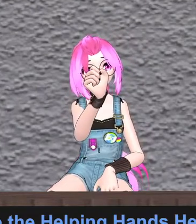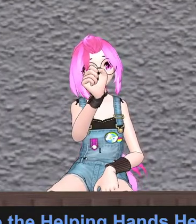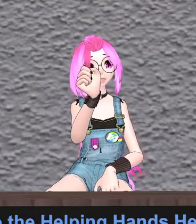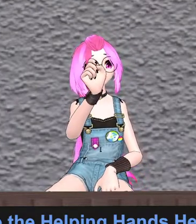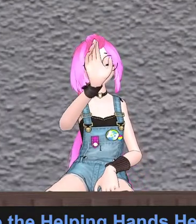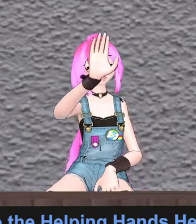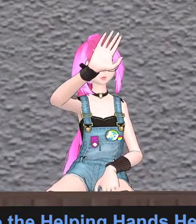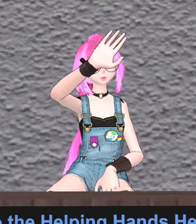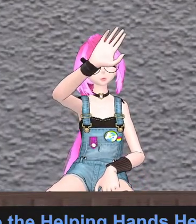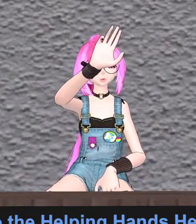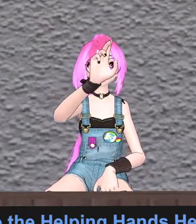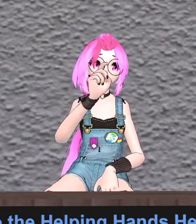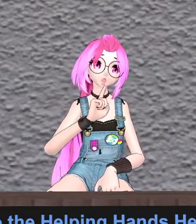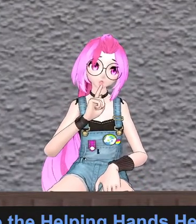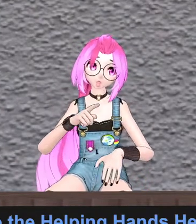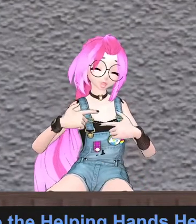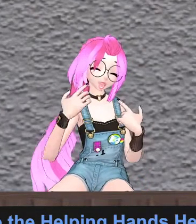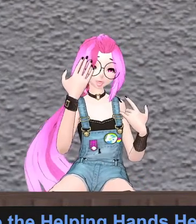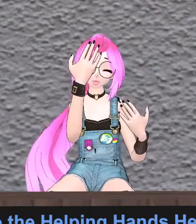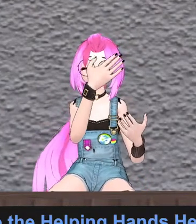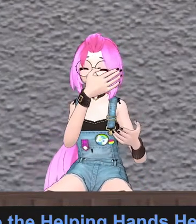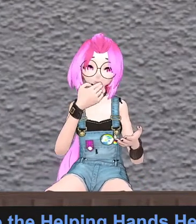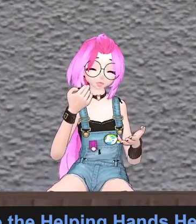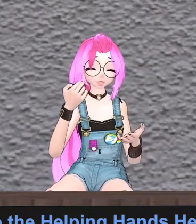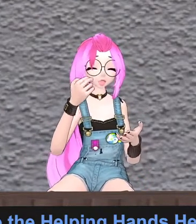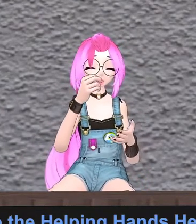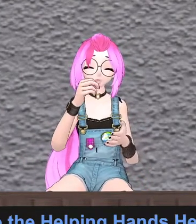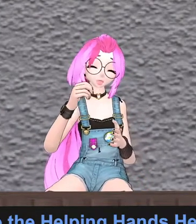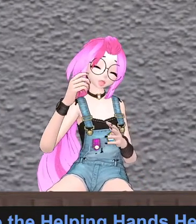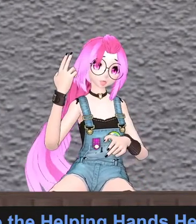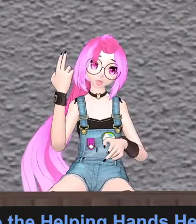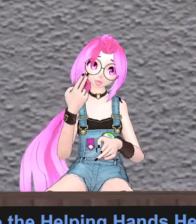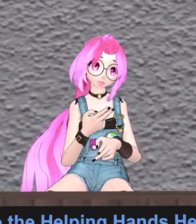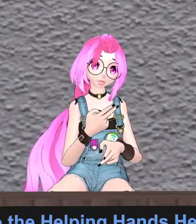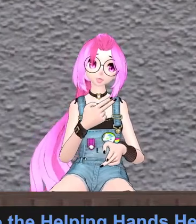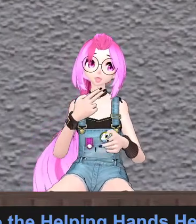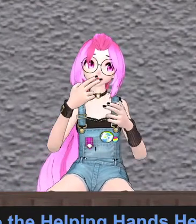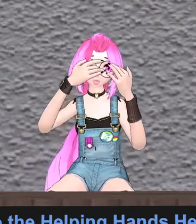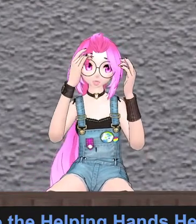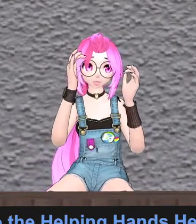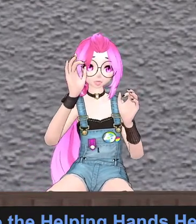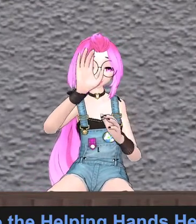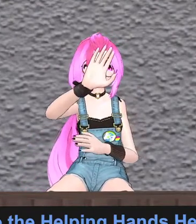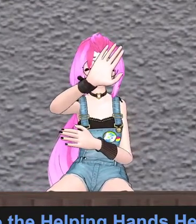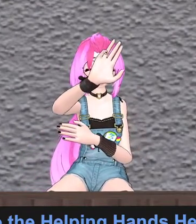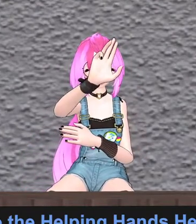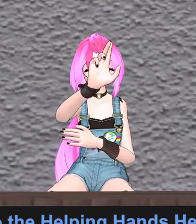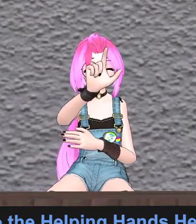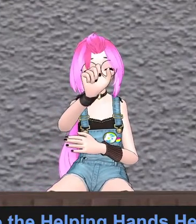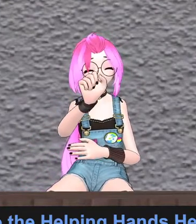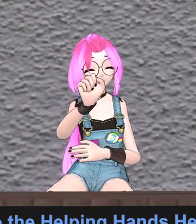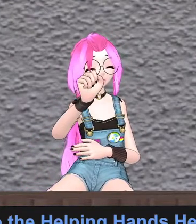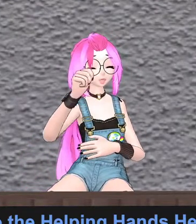finger twisting. In real life, it's a very beautiful sign. I love how it looks. It's just very hard to do in VR, but I want